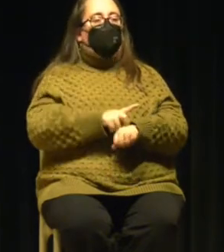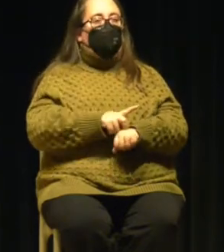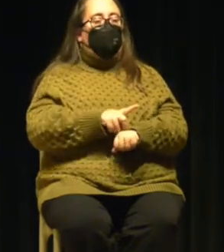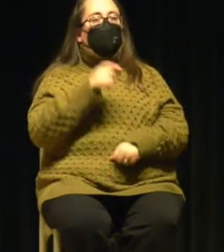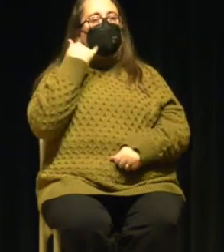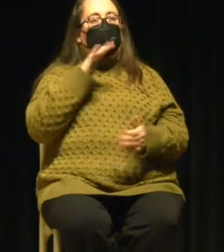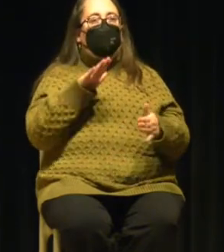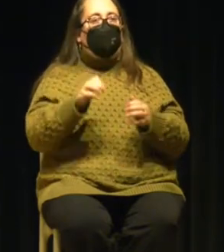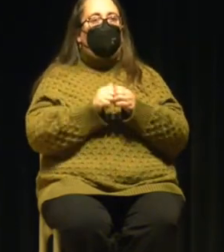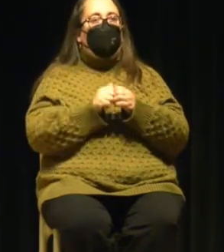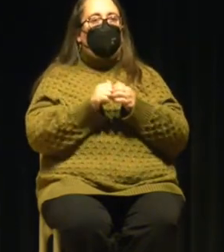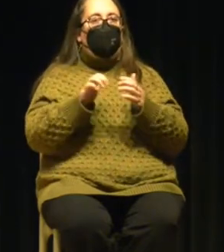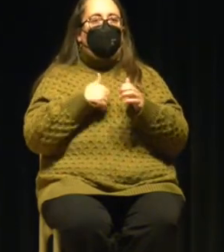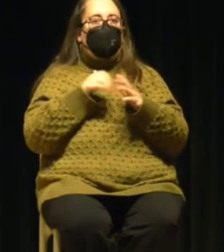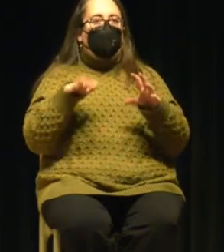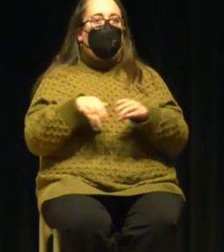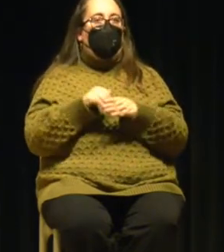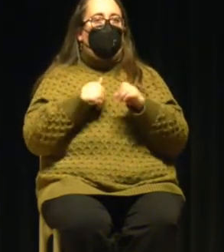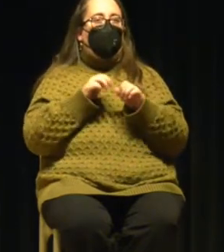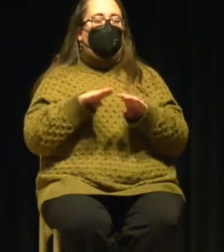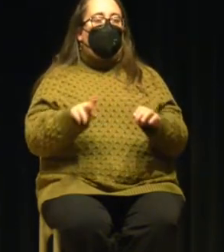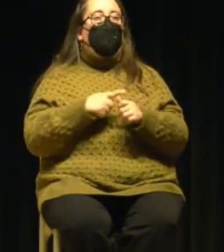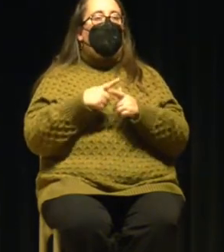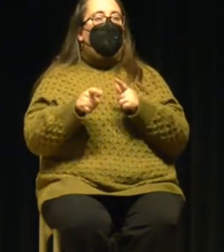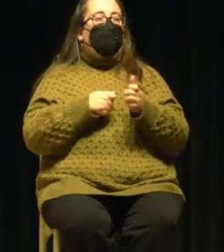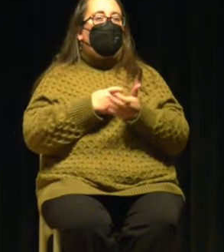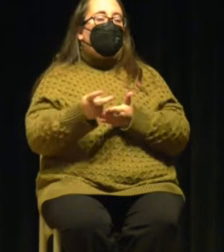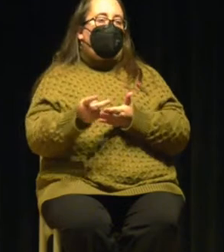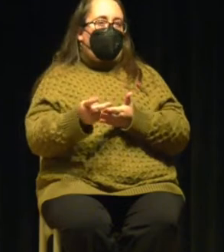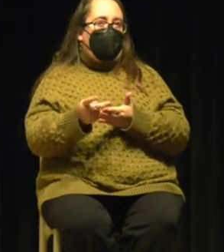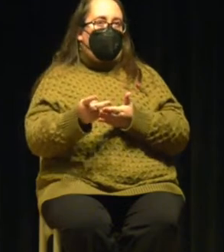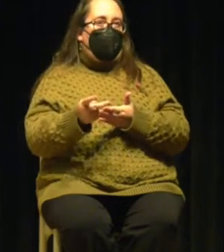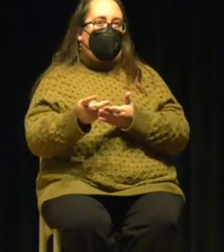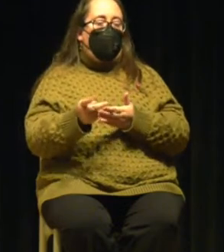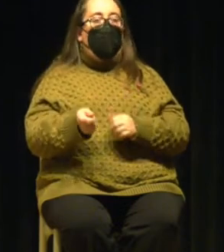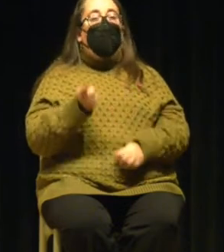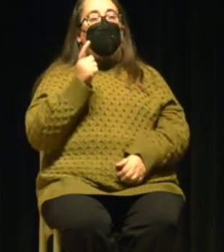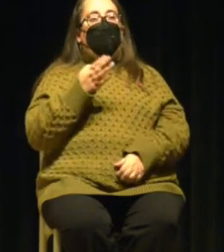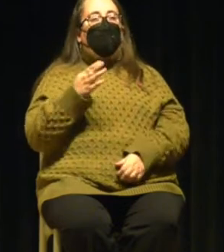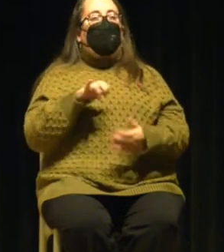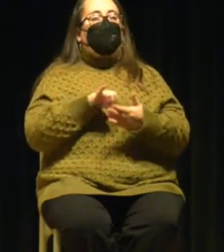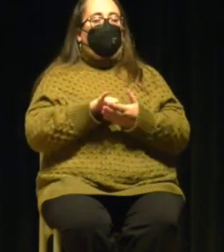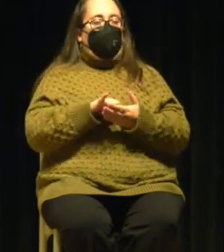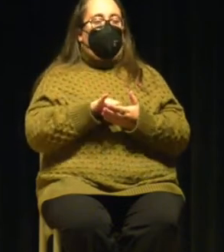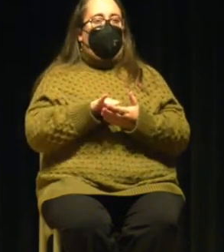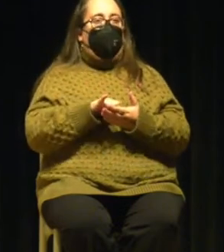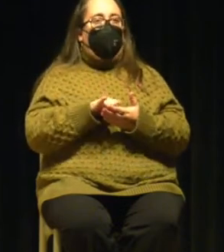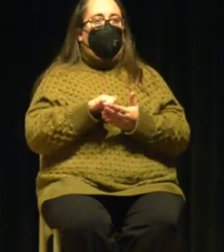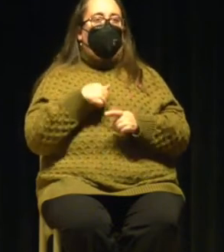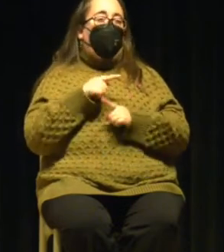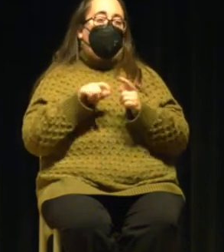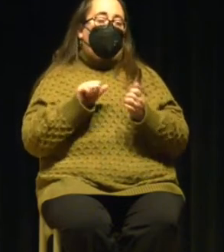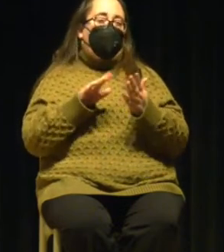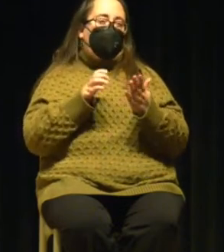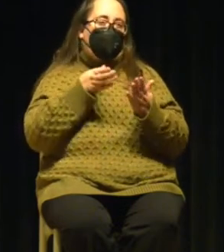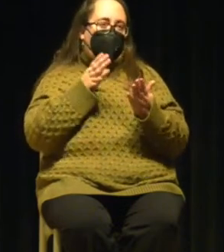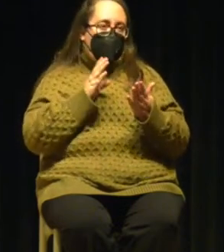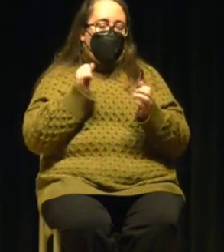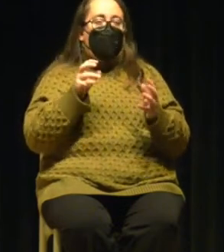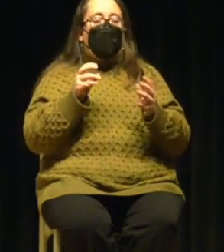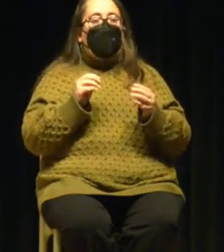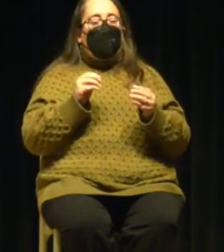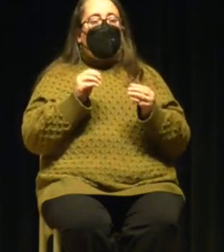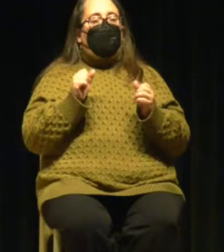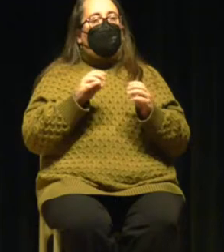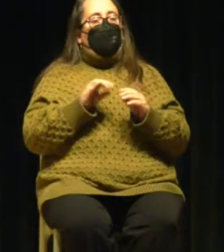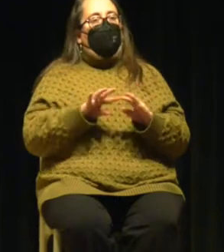if we die without having wed our children, like we have failed the one thing that like we can't even face God, like as we felt. So